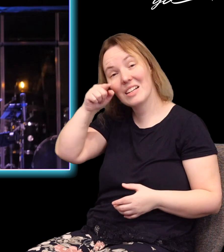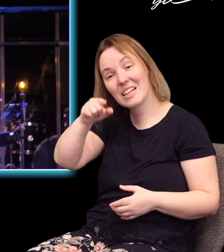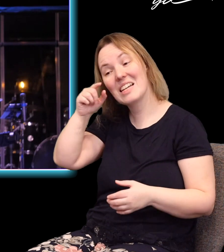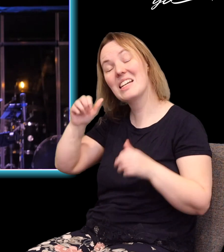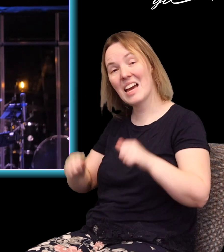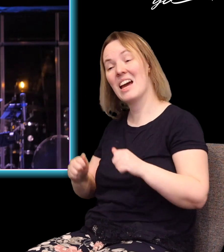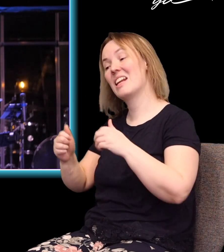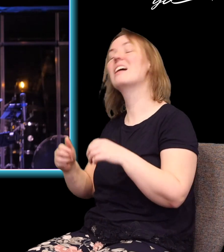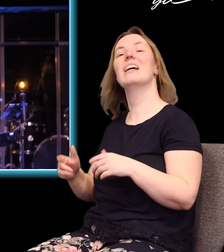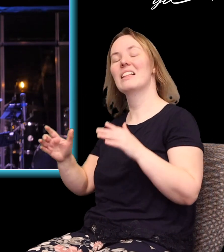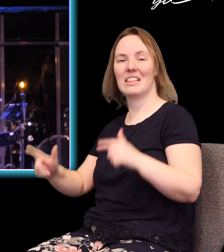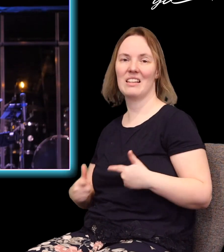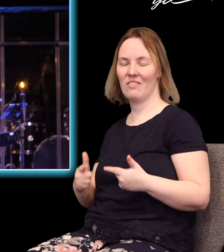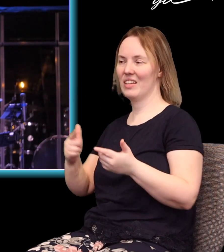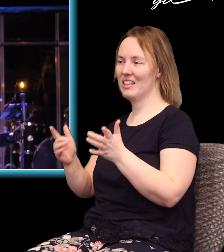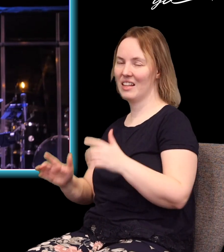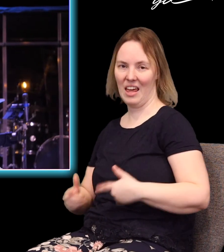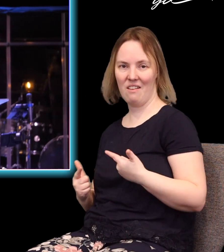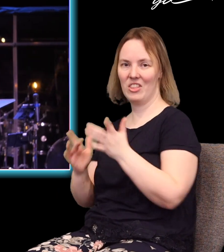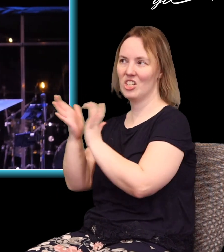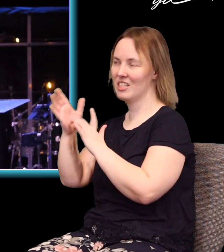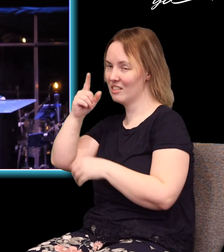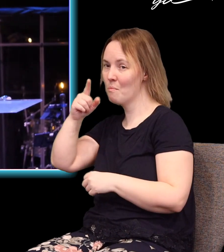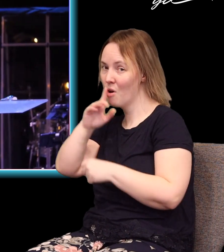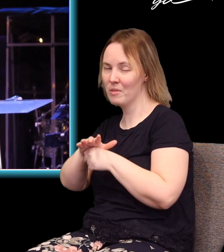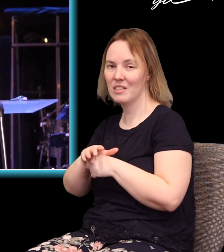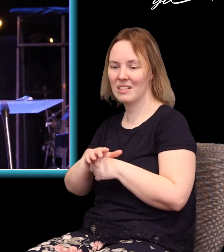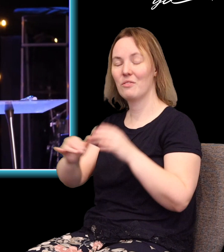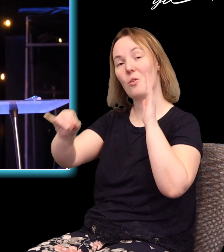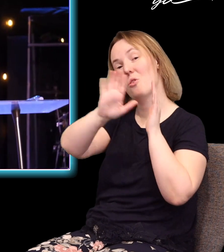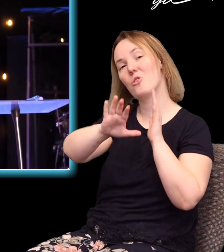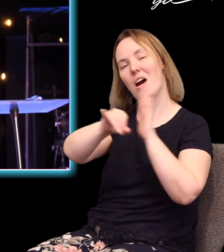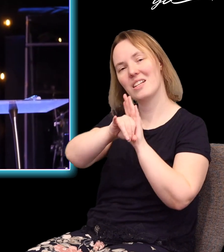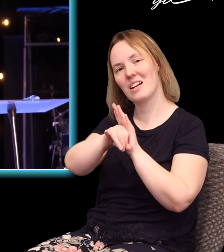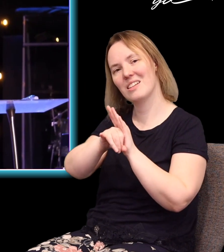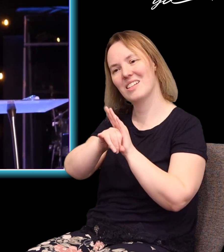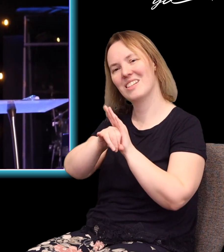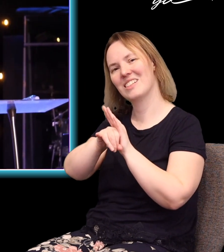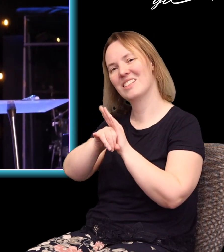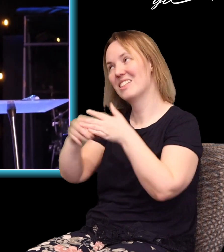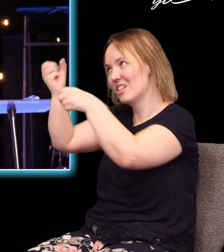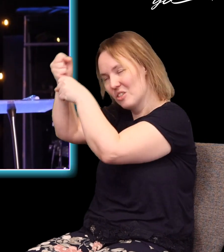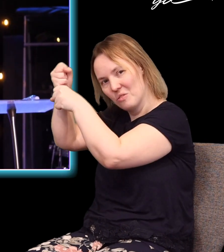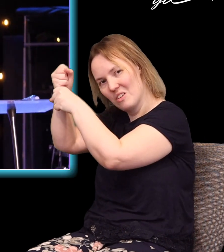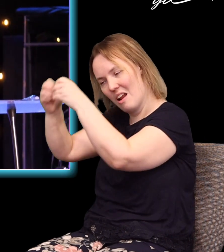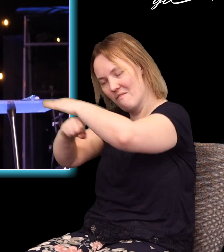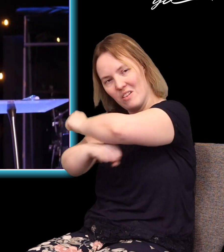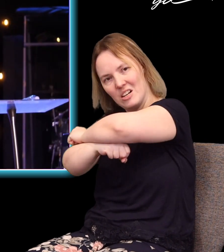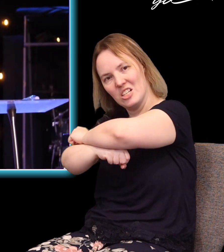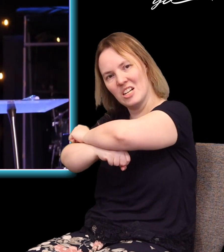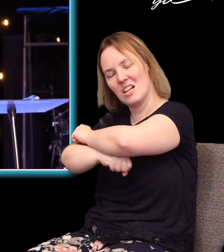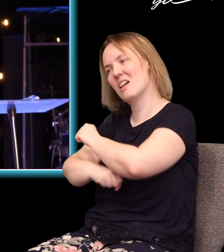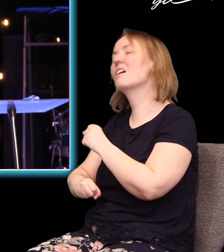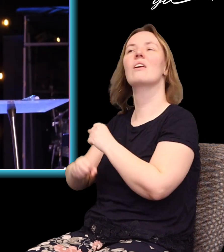Jesus promises if your identity, if what you believe about yourself is actually rooted in God's amazing love